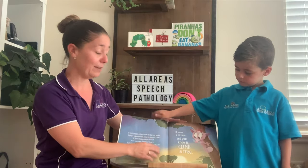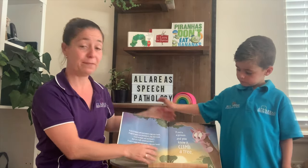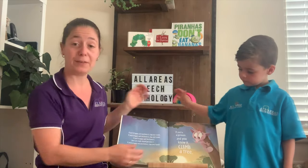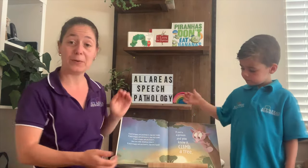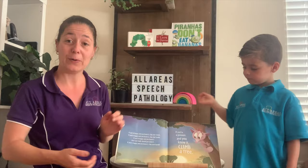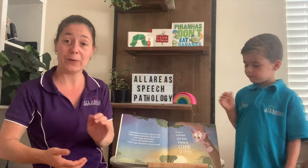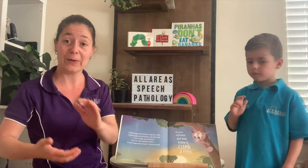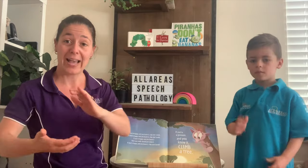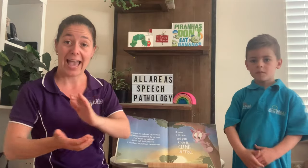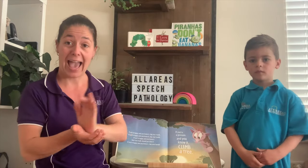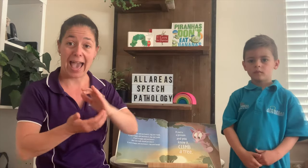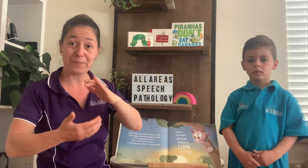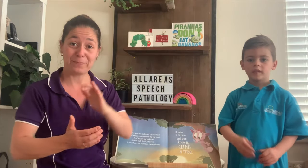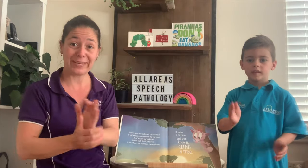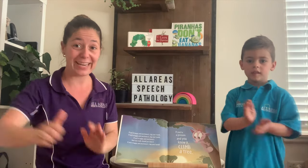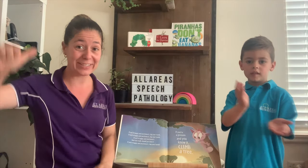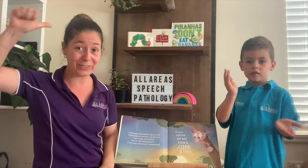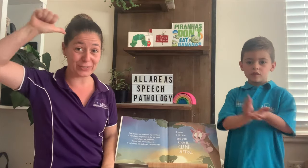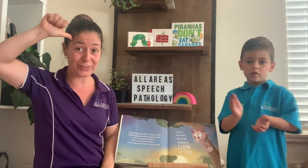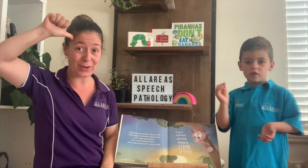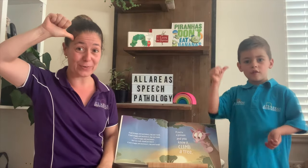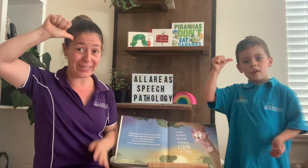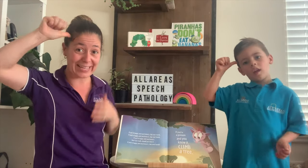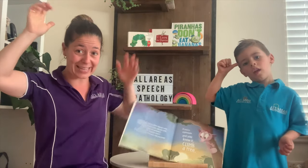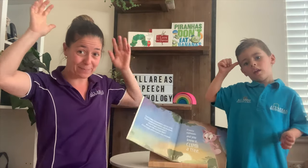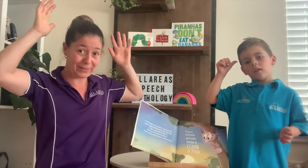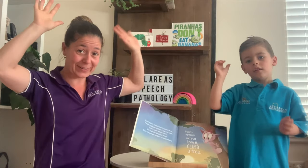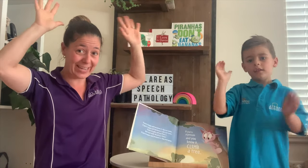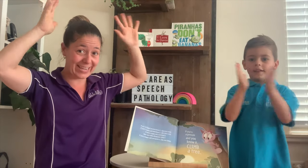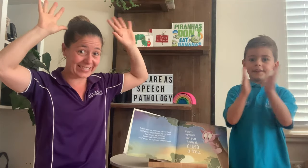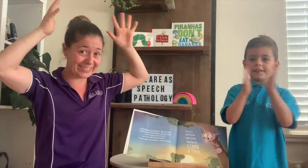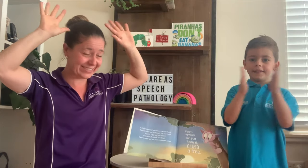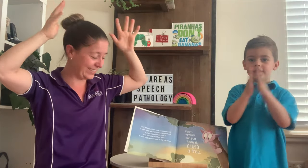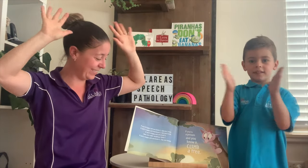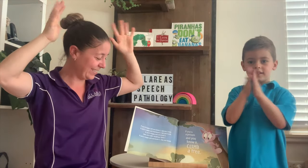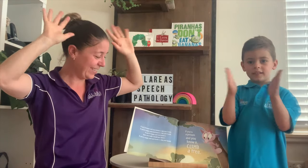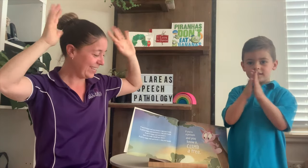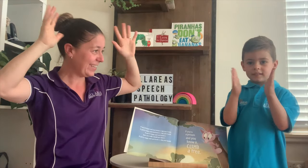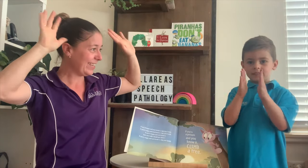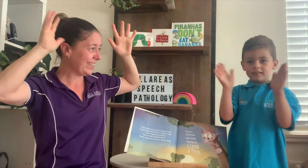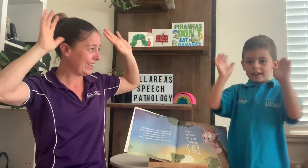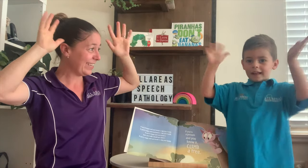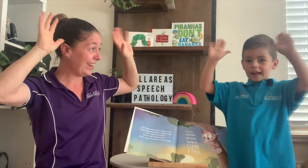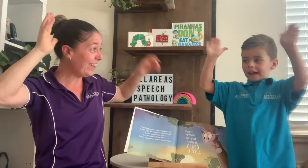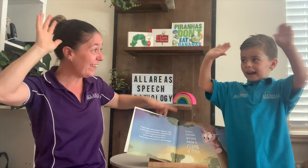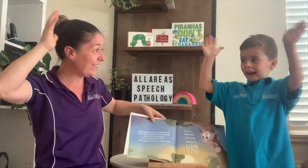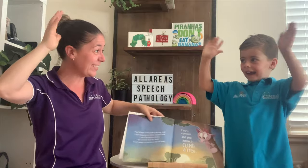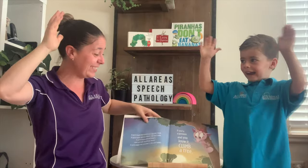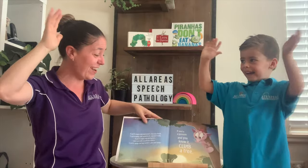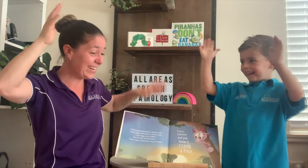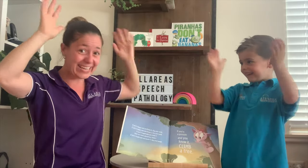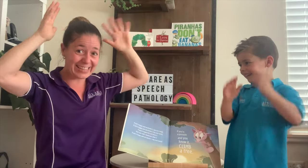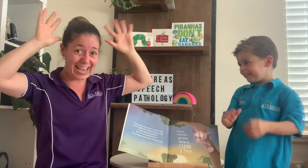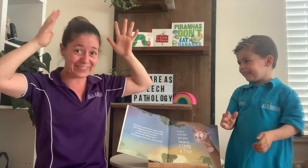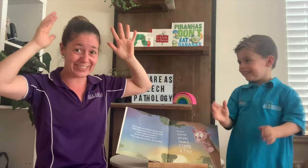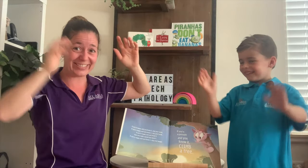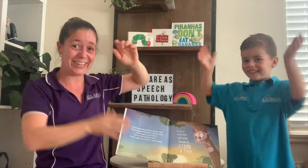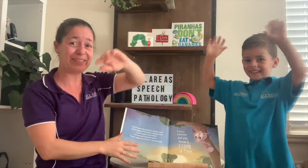If you're happy and you know it, clap your hands. Oh, the signing clap, good job.